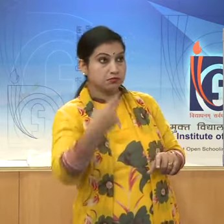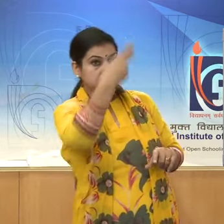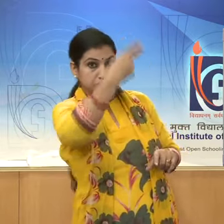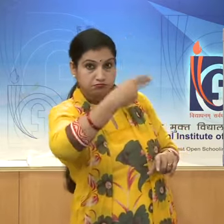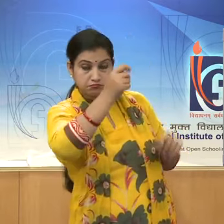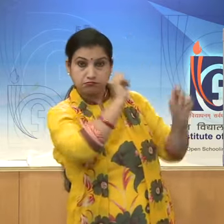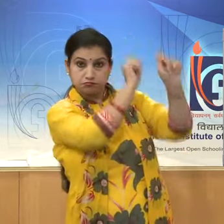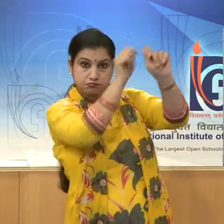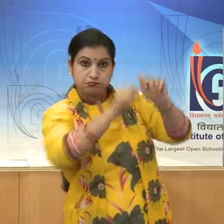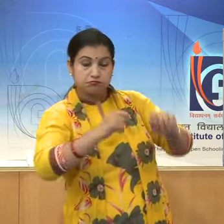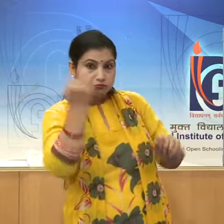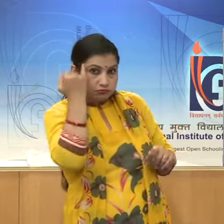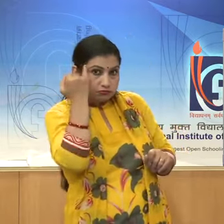own creative